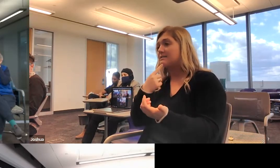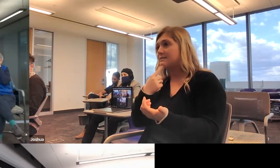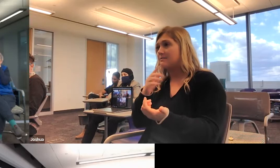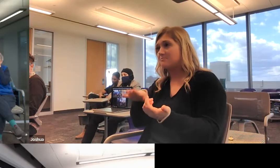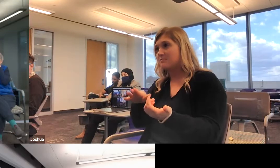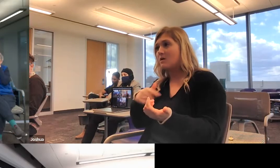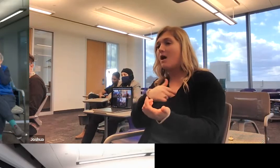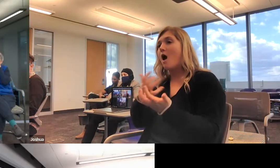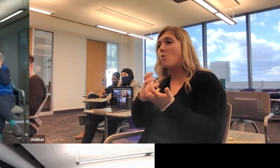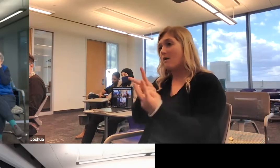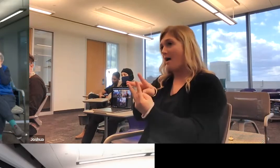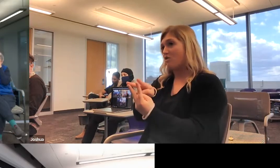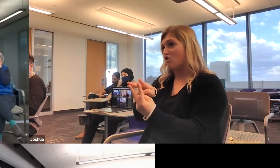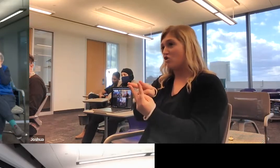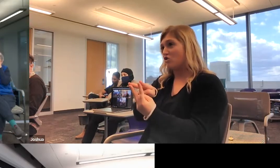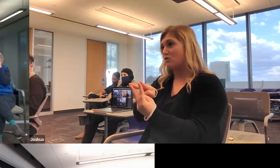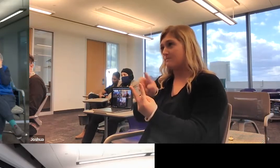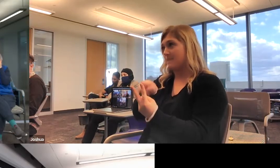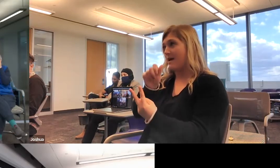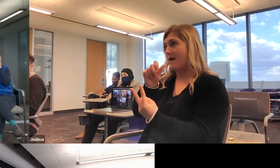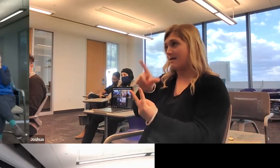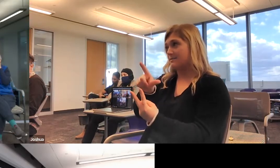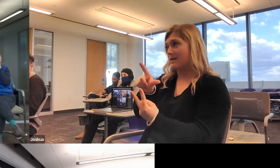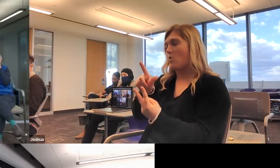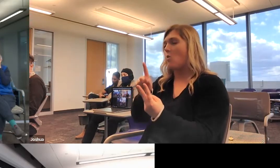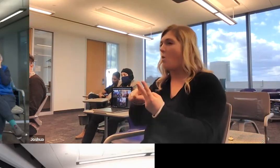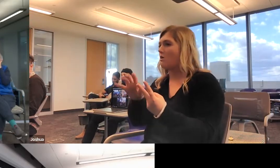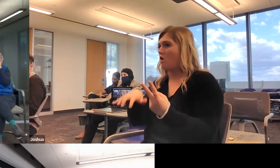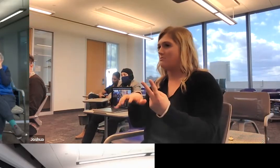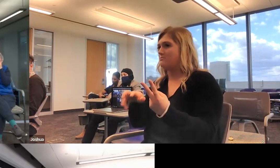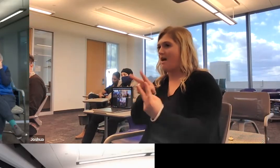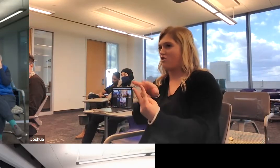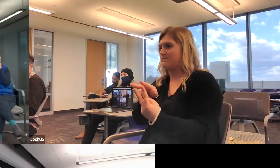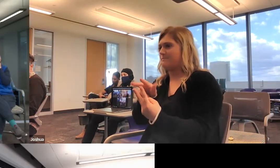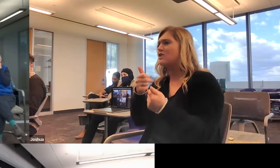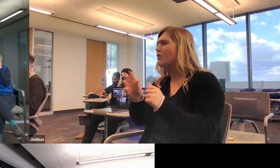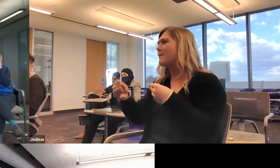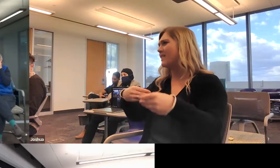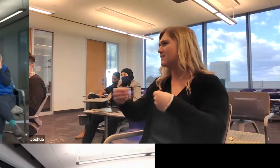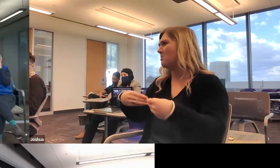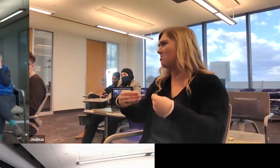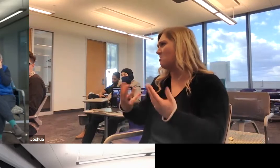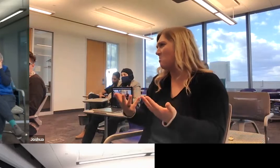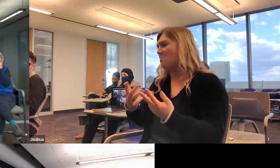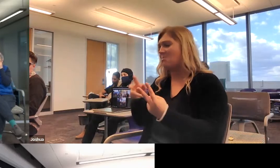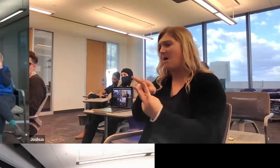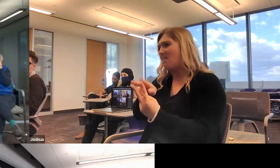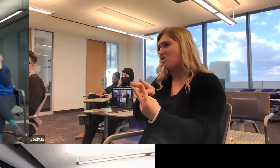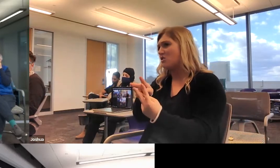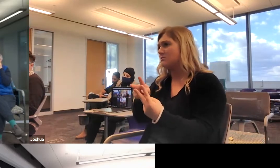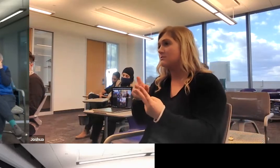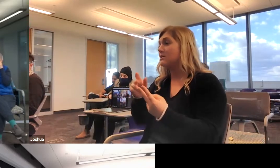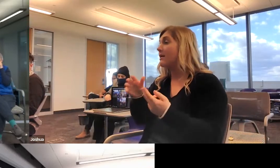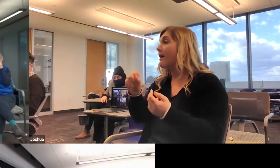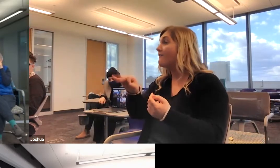I want either ASL or CART I was trying to be flexible depending on was there